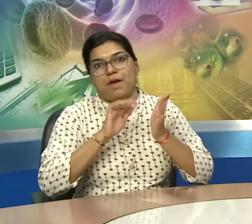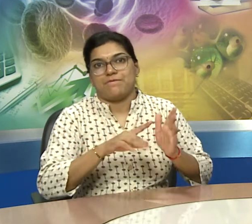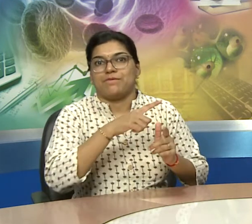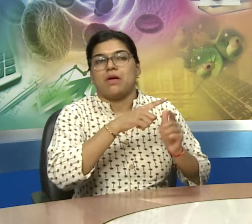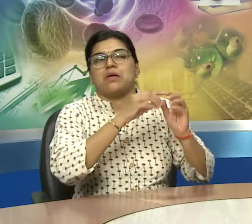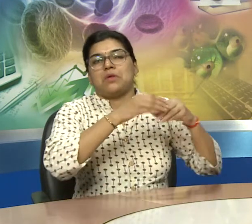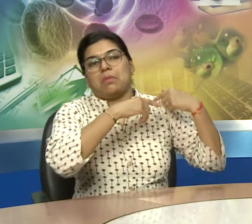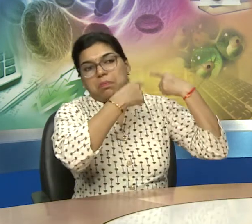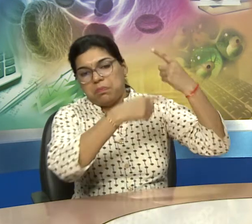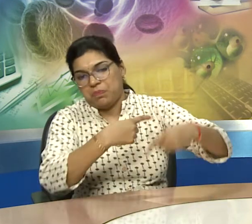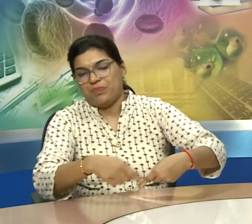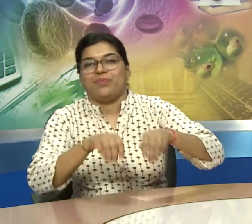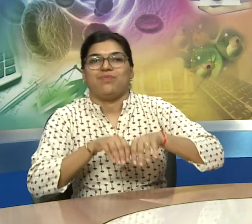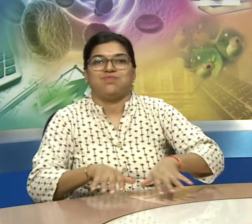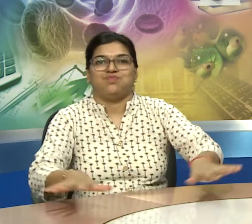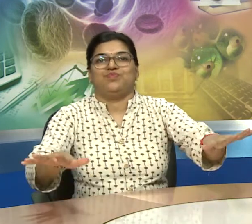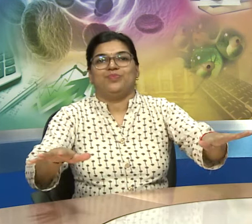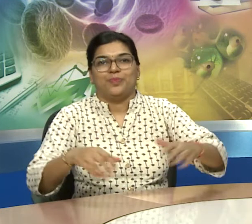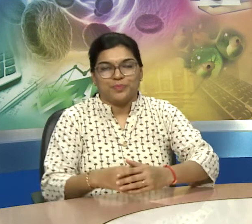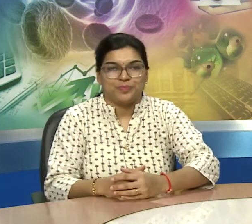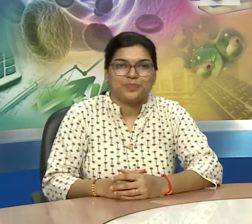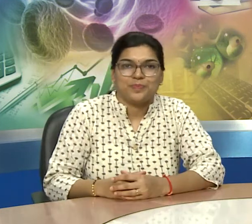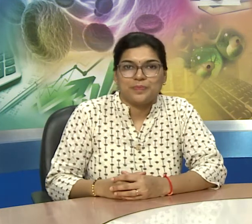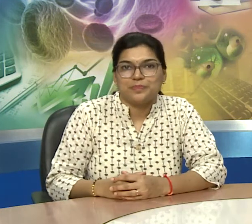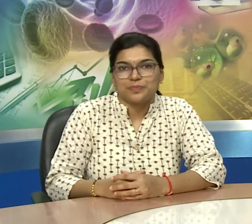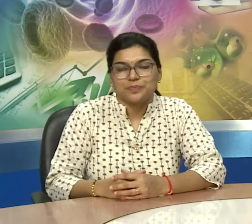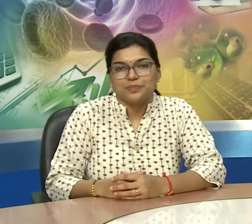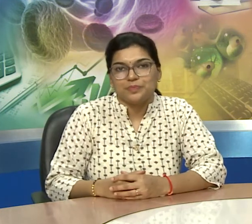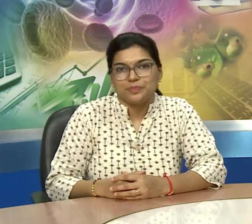one place to another in these three countries.